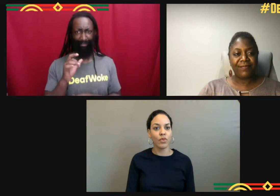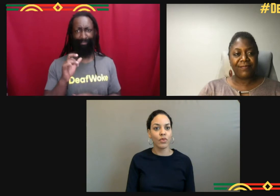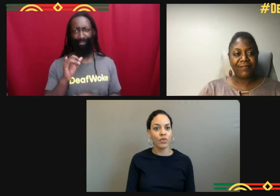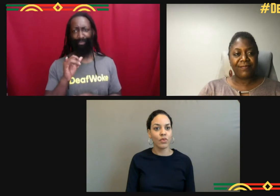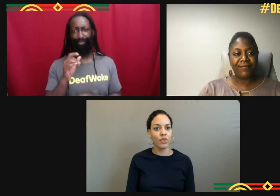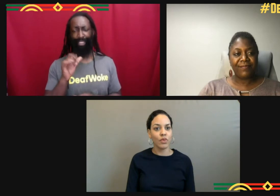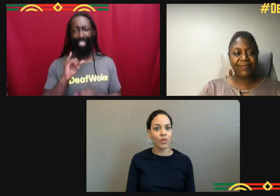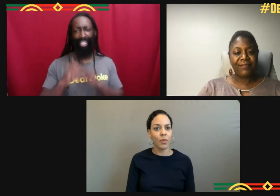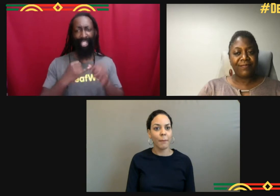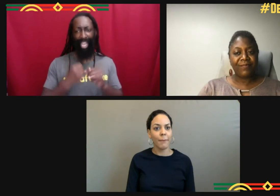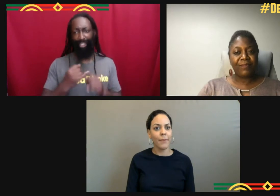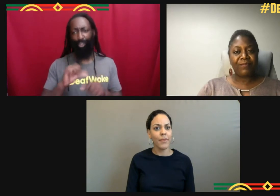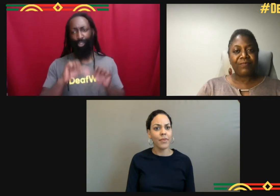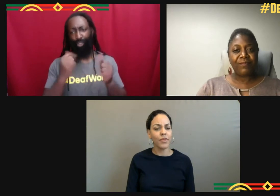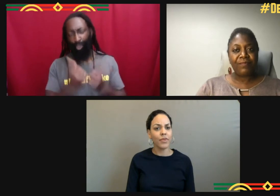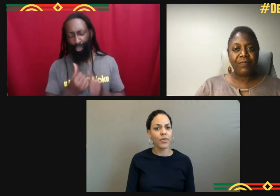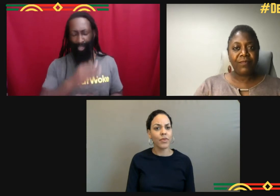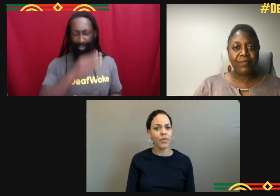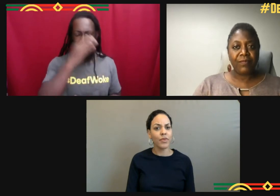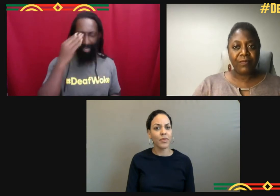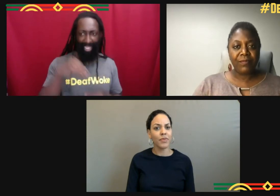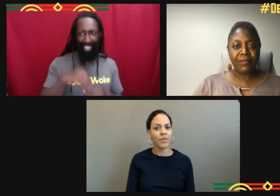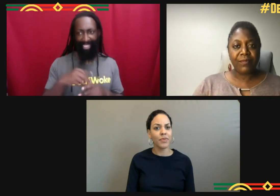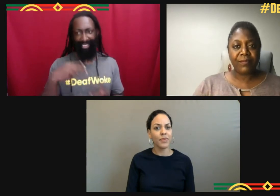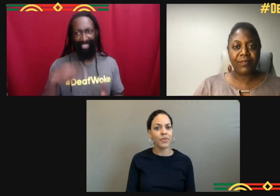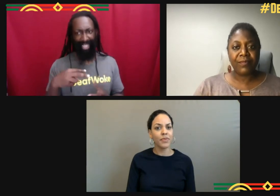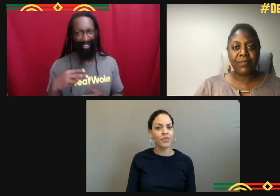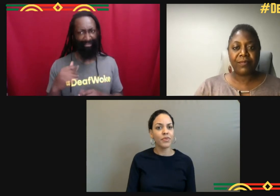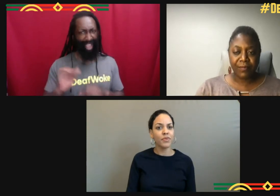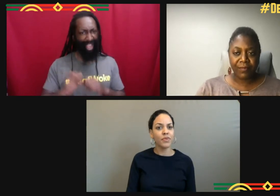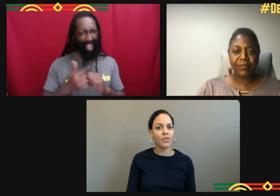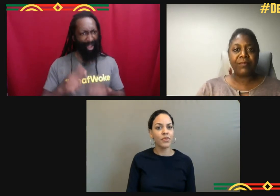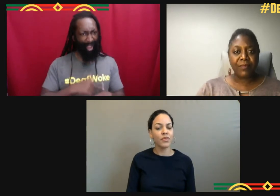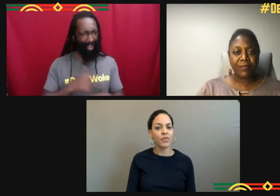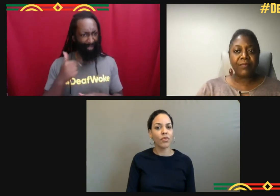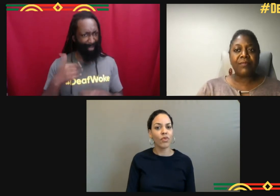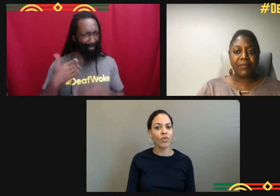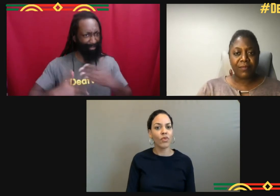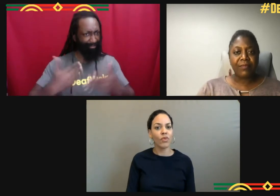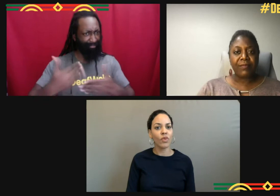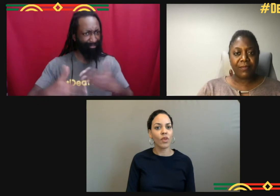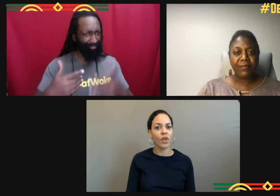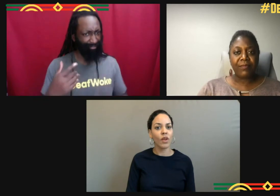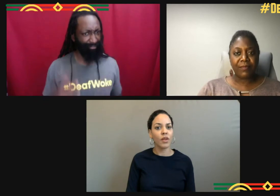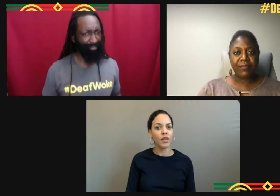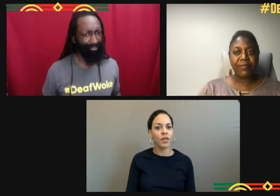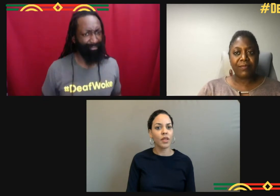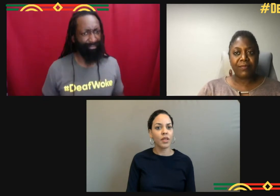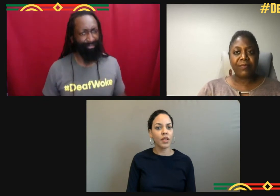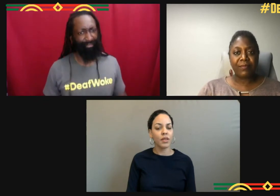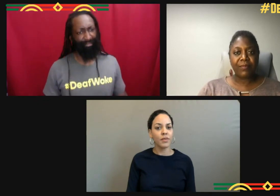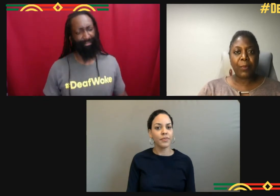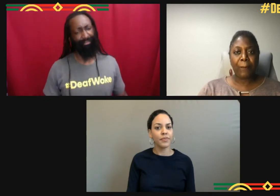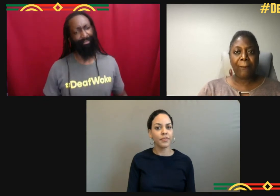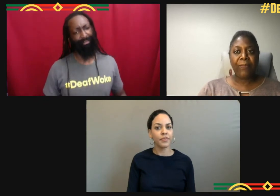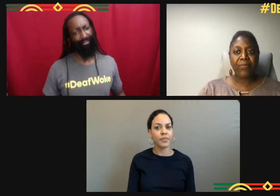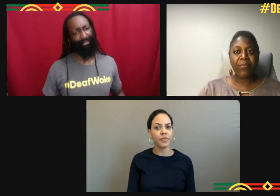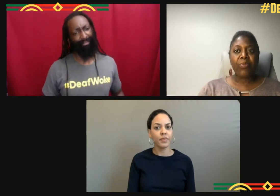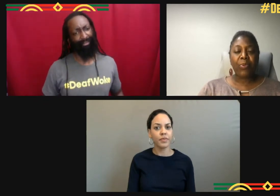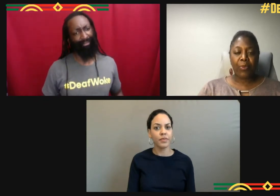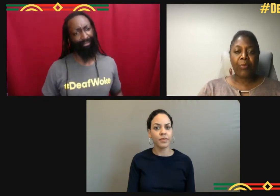Yes. How long has IABD, International Association Black Dance, how long has that